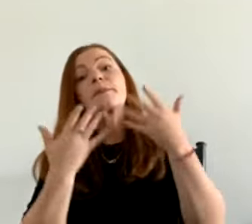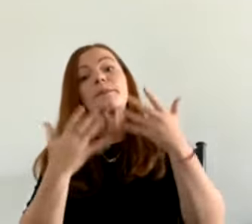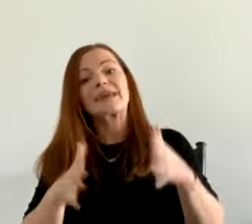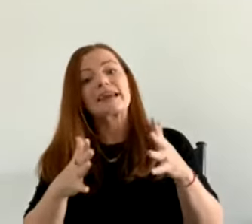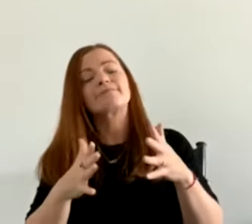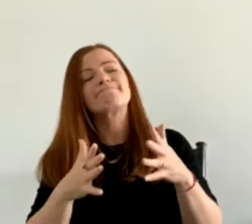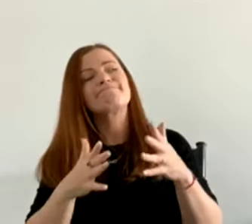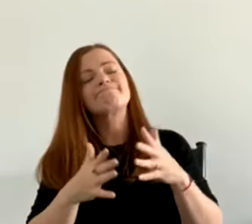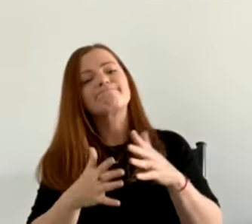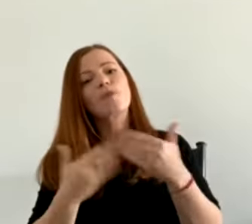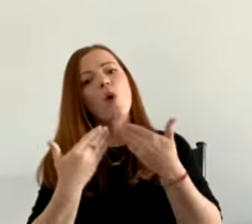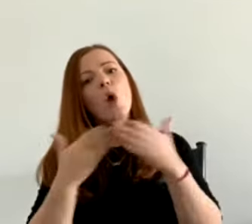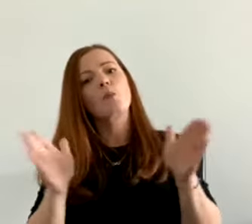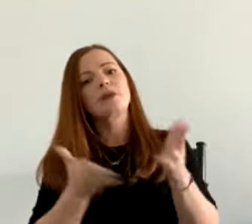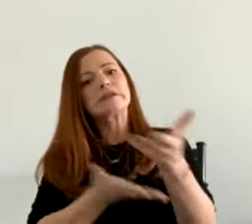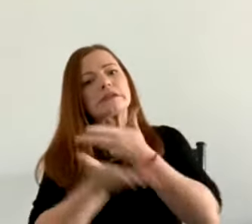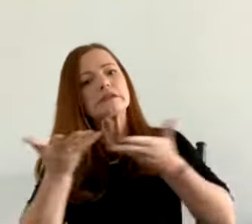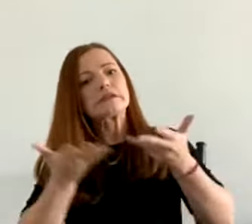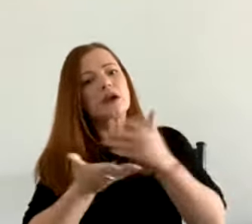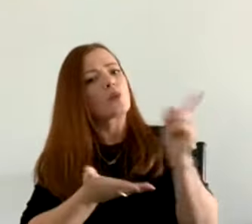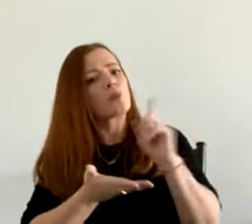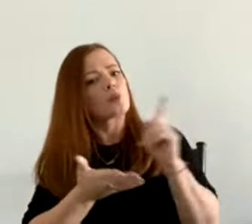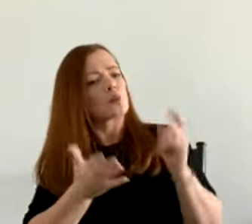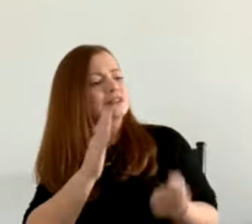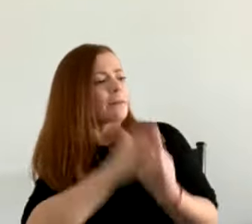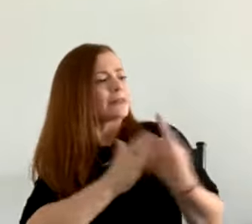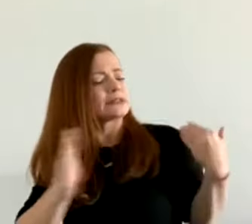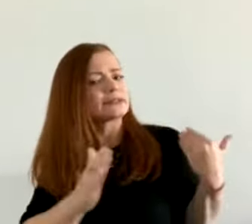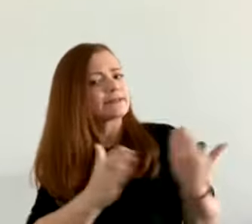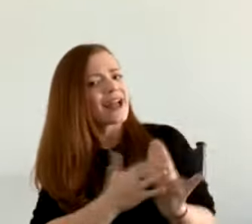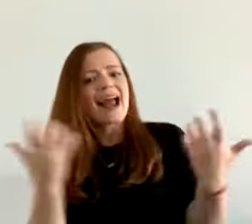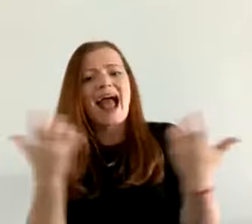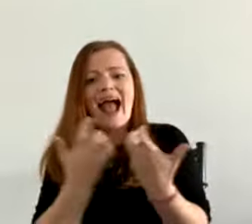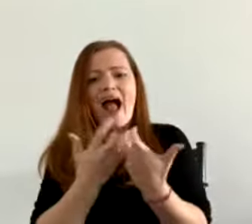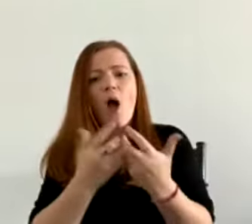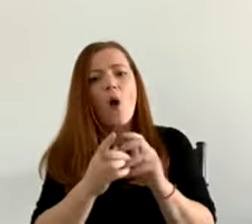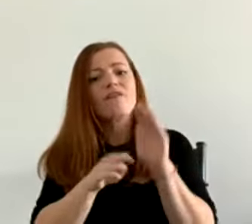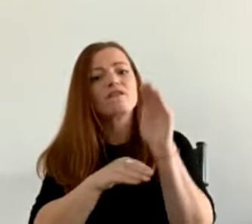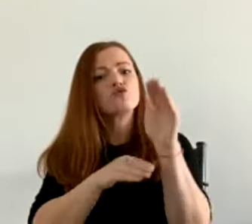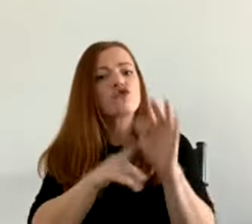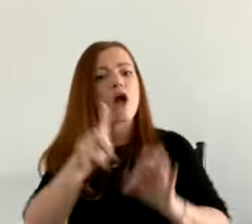happened and how we can try and address this in the future.